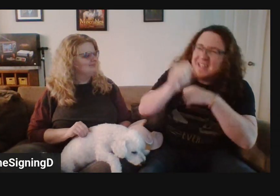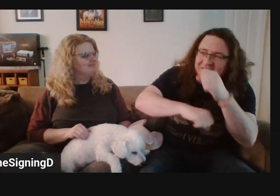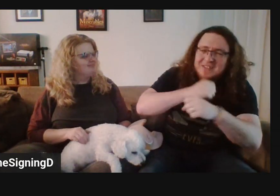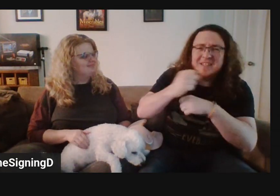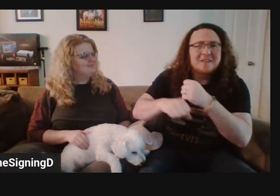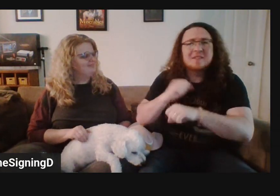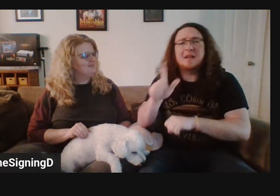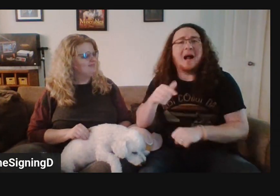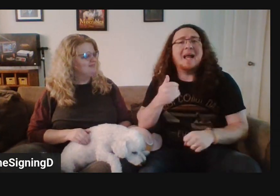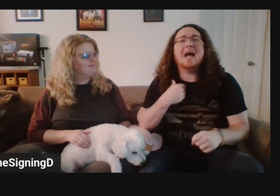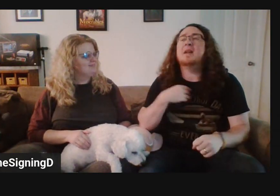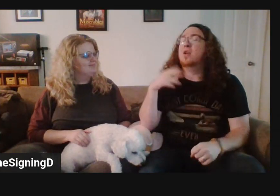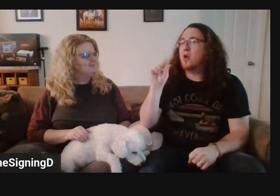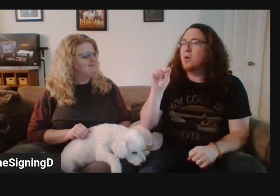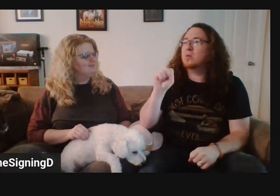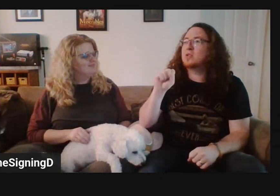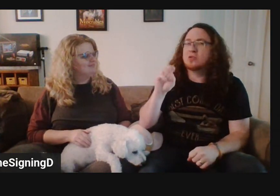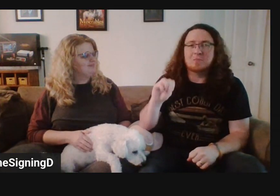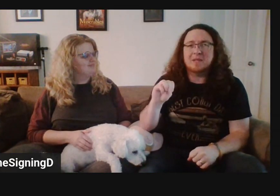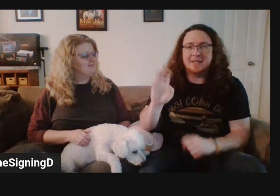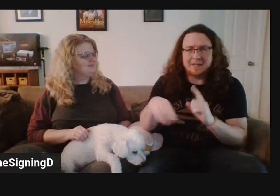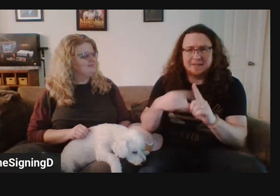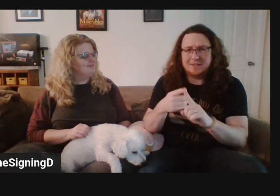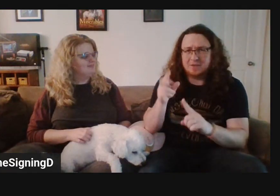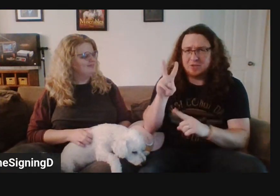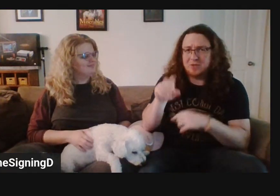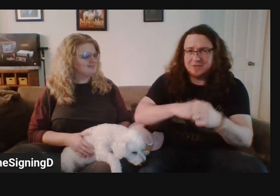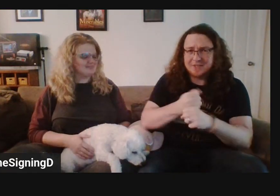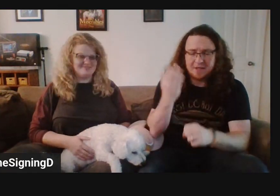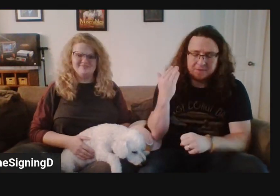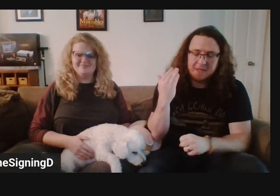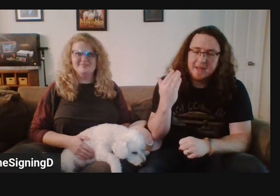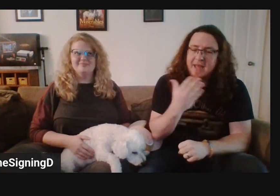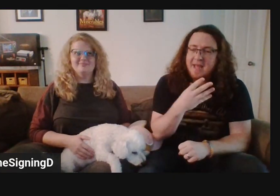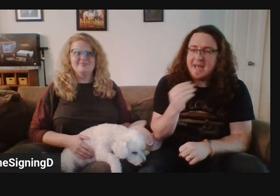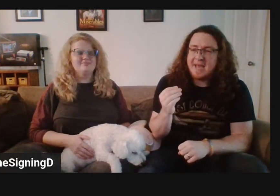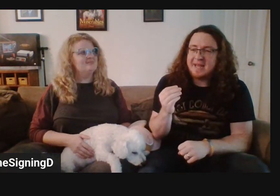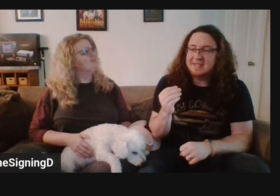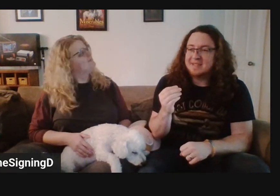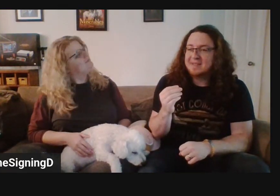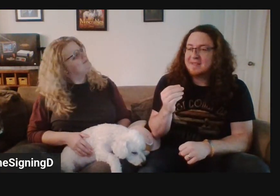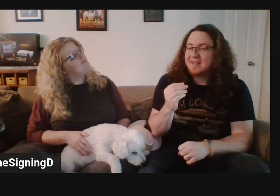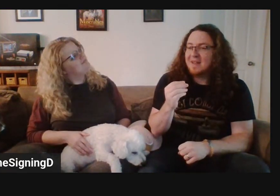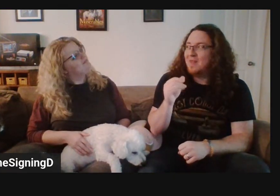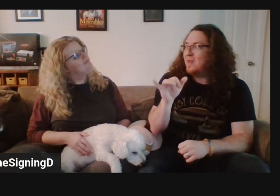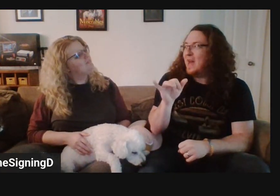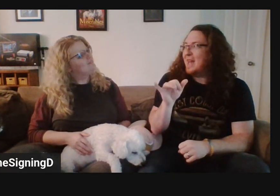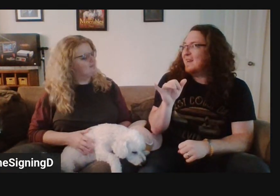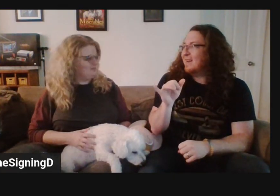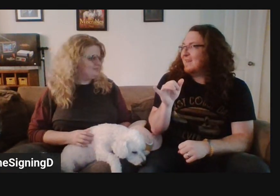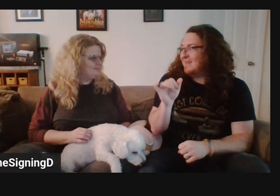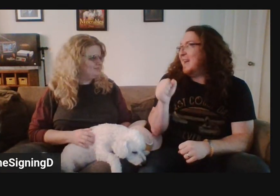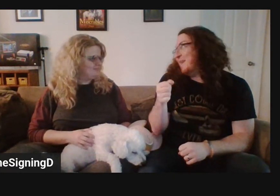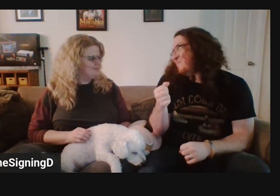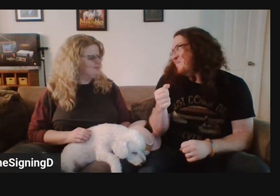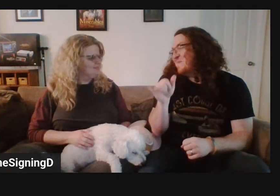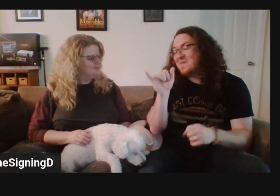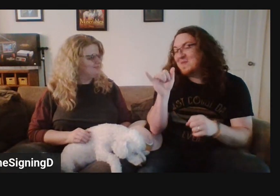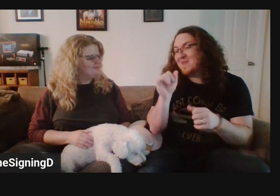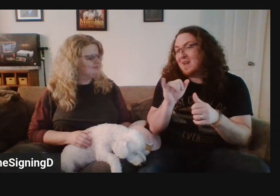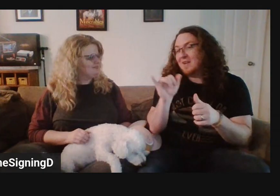then years and years later, I had no social media until 2 years ago. And that,